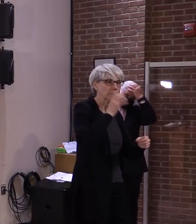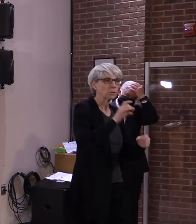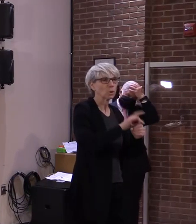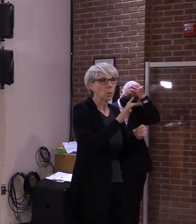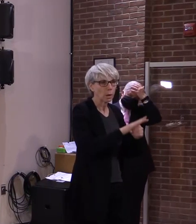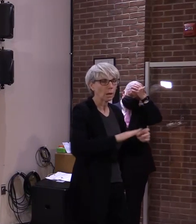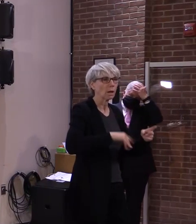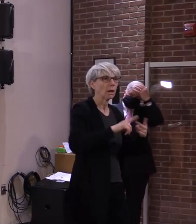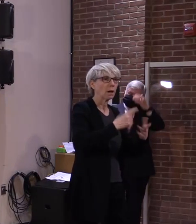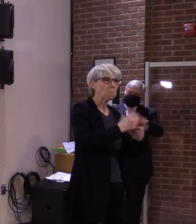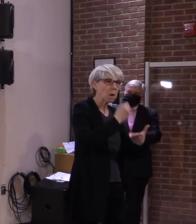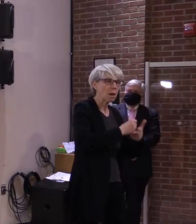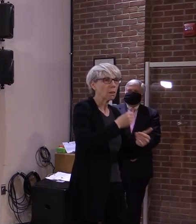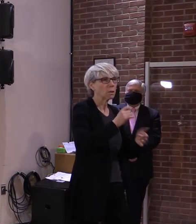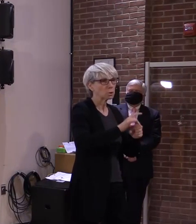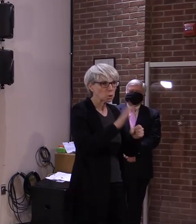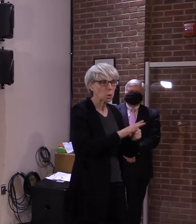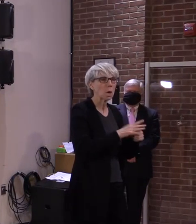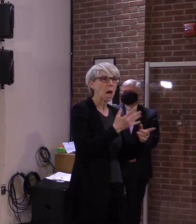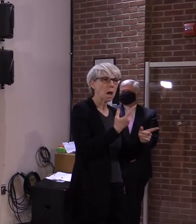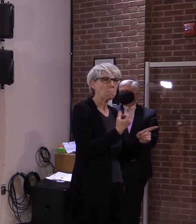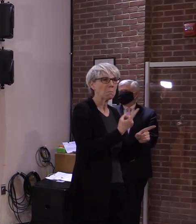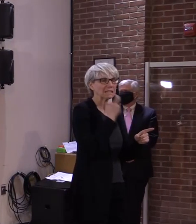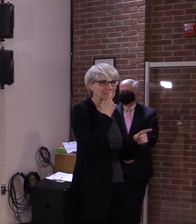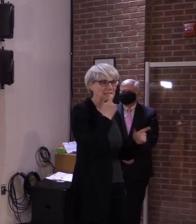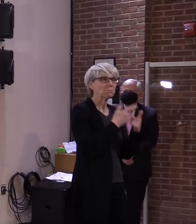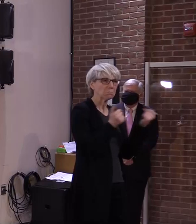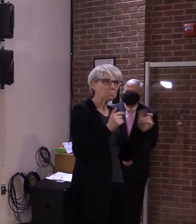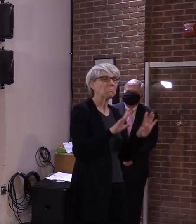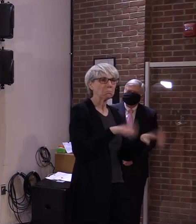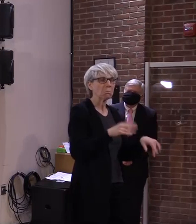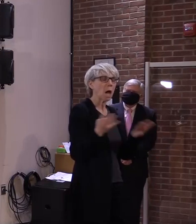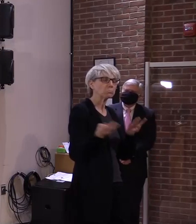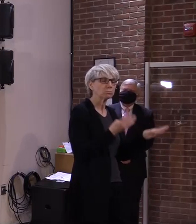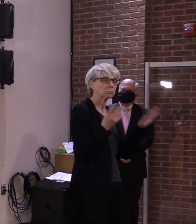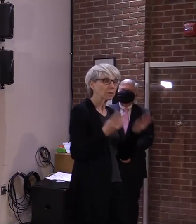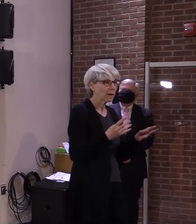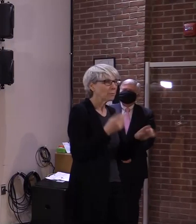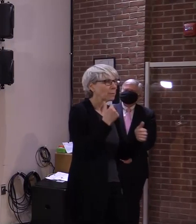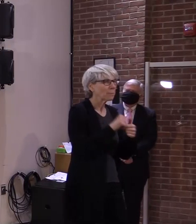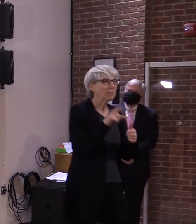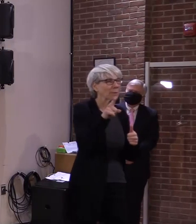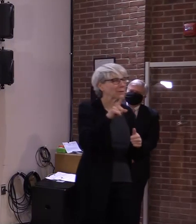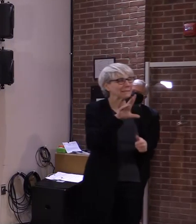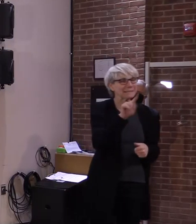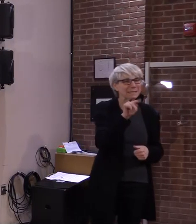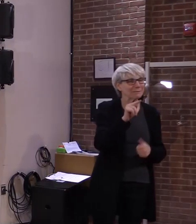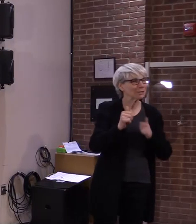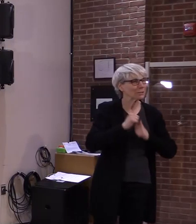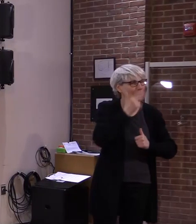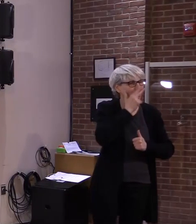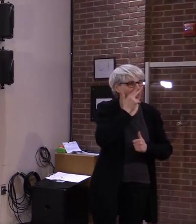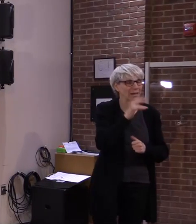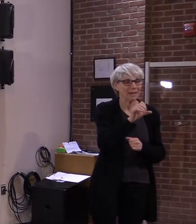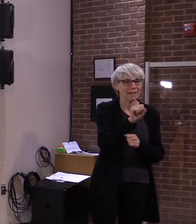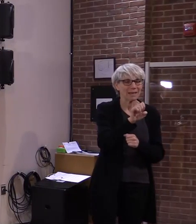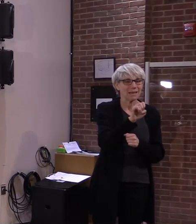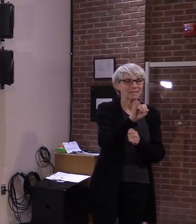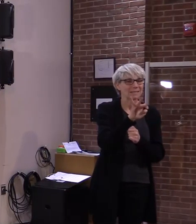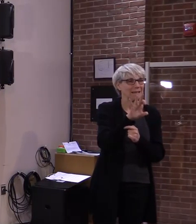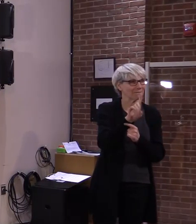I remember a Seinfeld episode where there was a lot of bottles coming from other areas into one